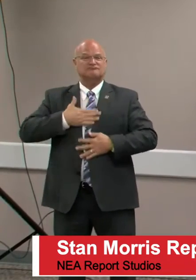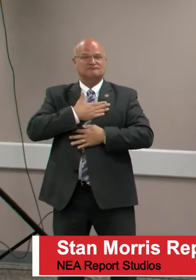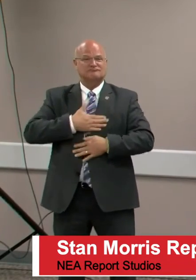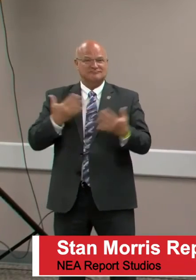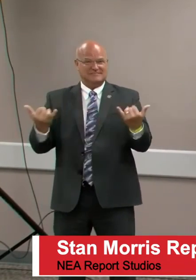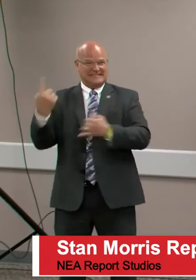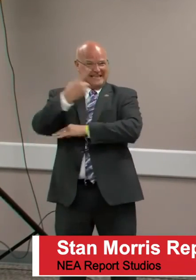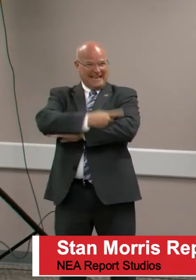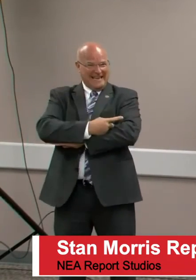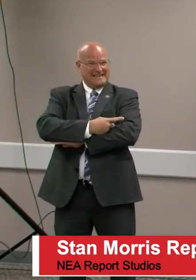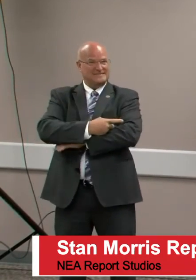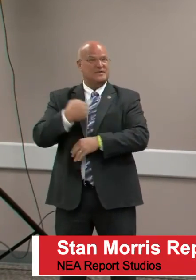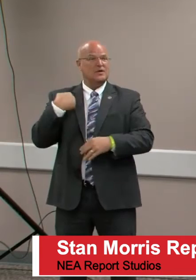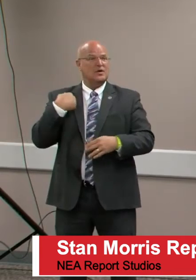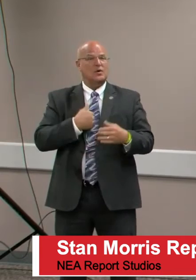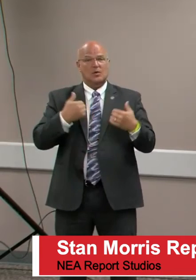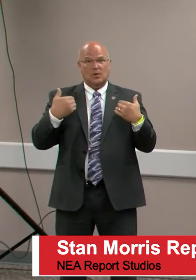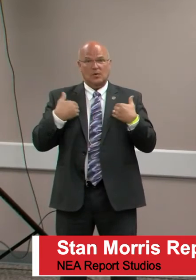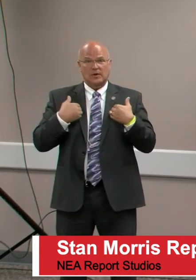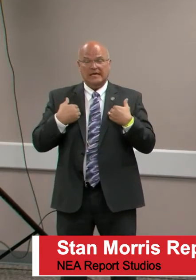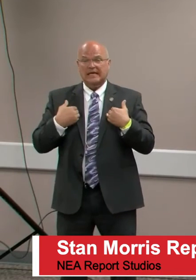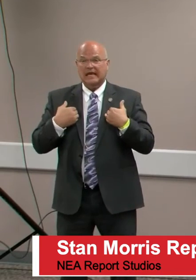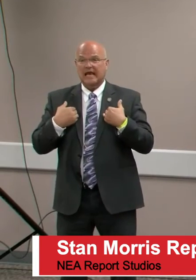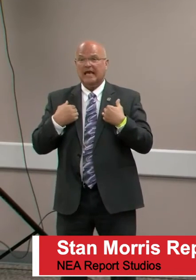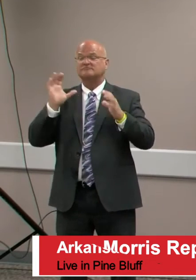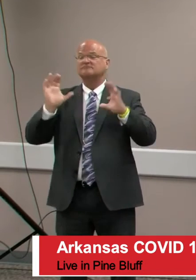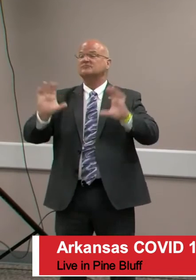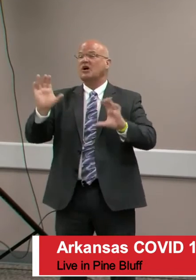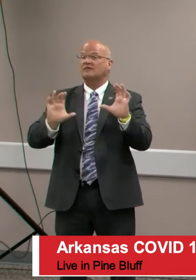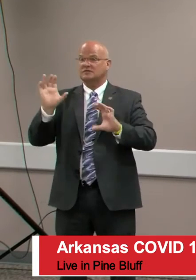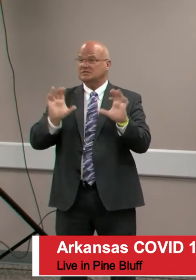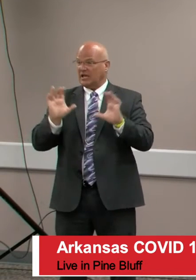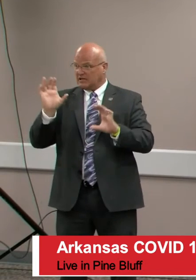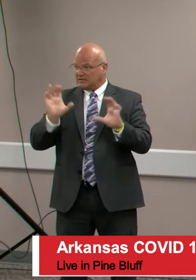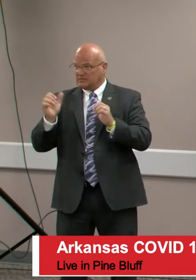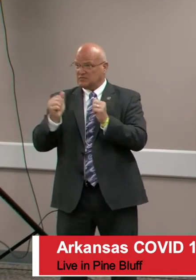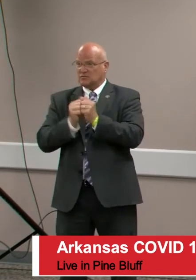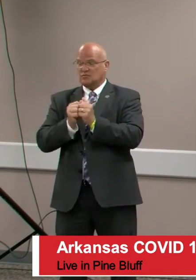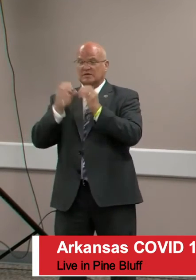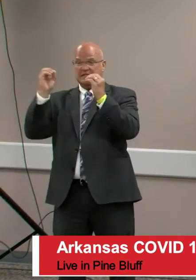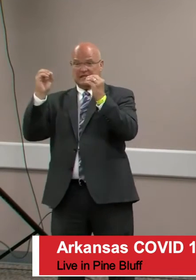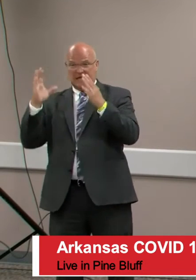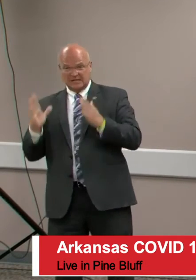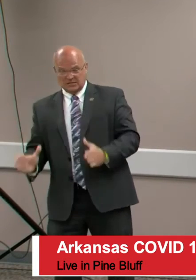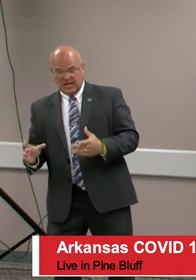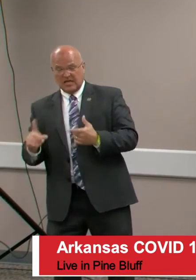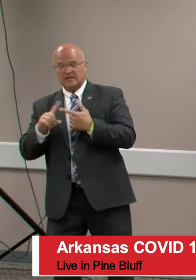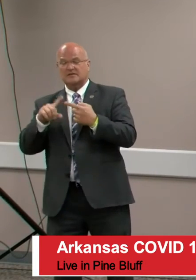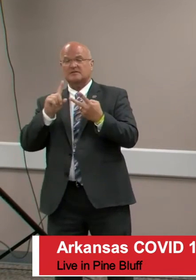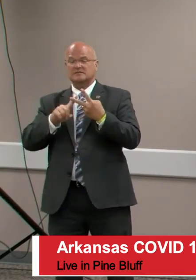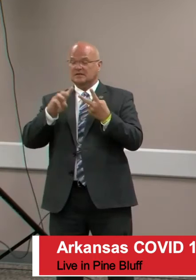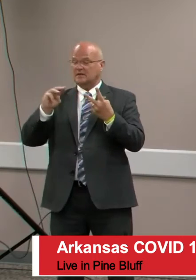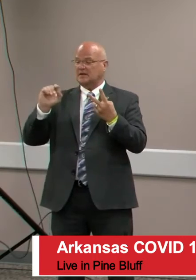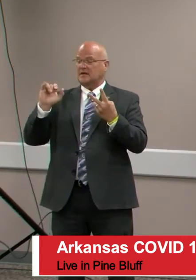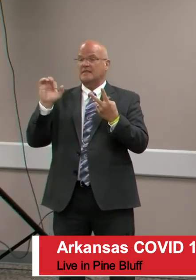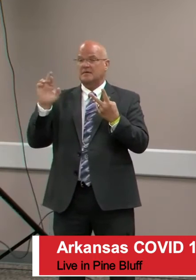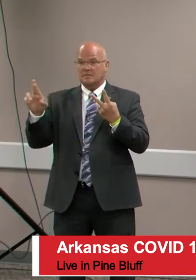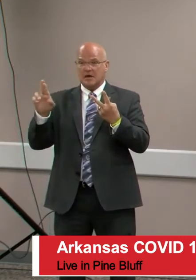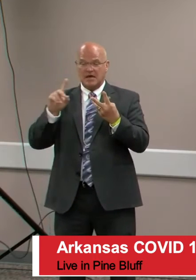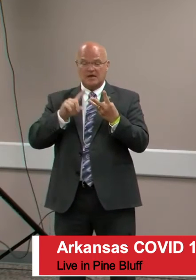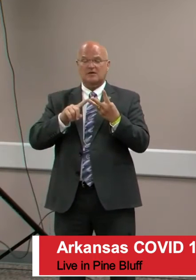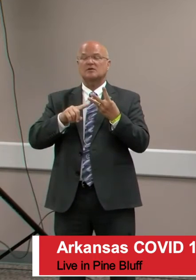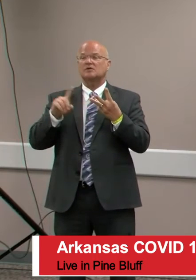hospitality today. We had a conversation with educators, with the mayor,